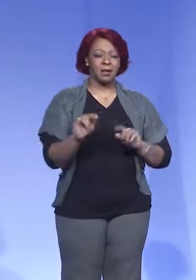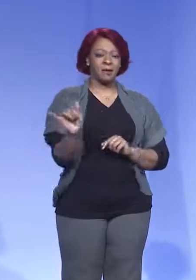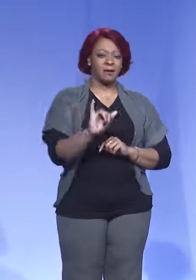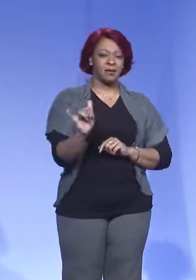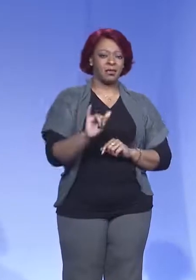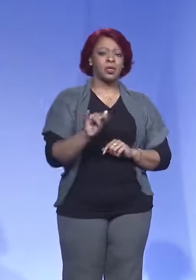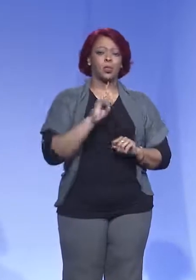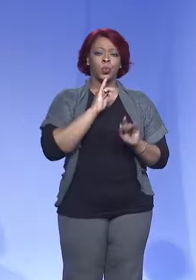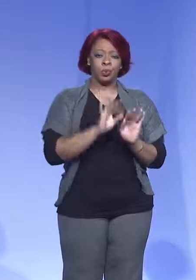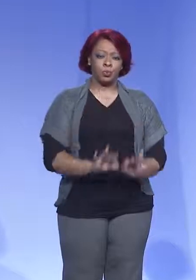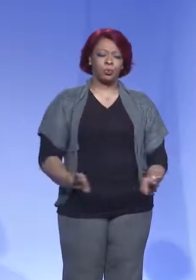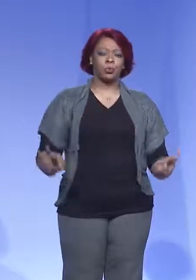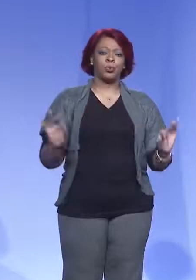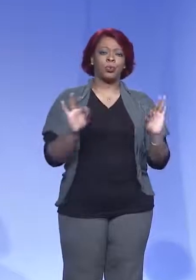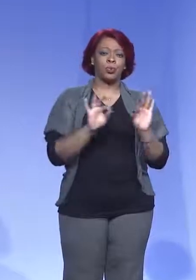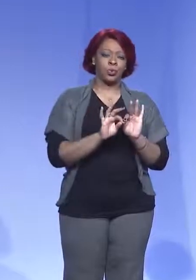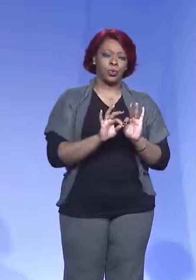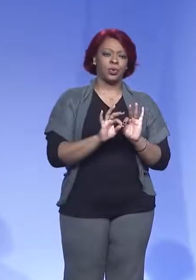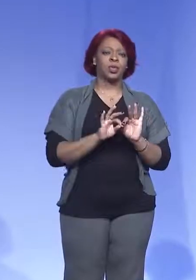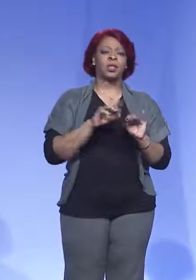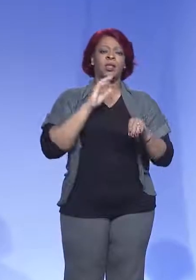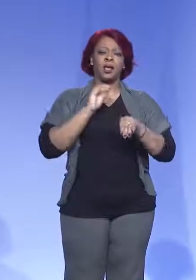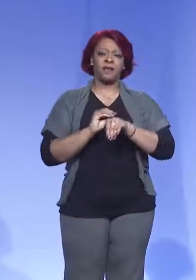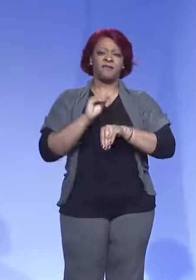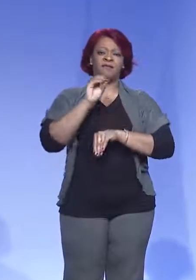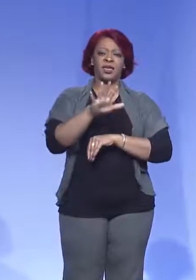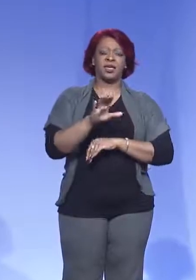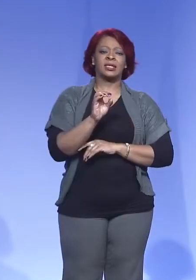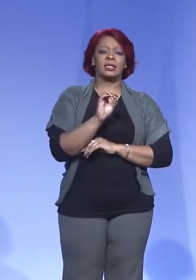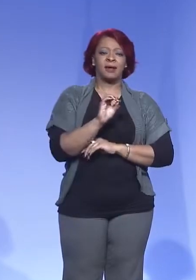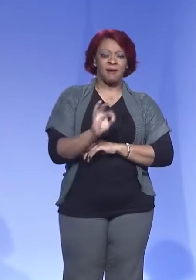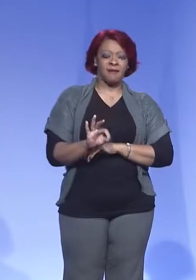very important, is the effects of the